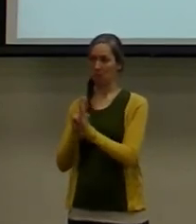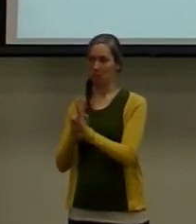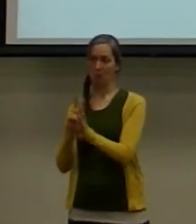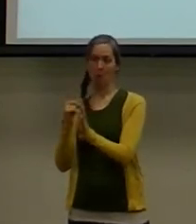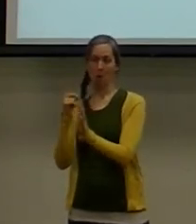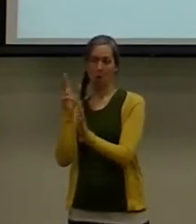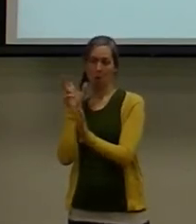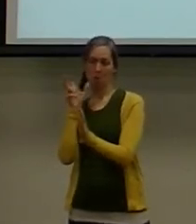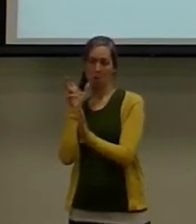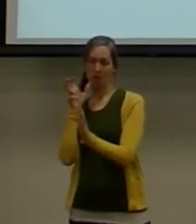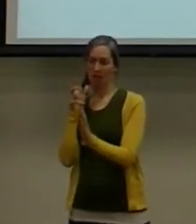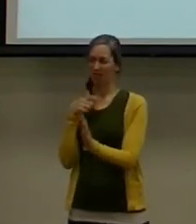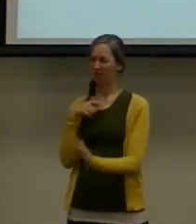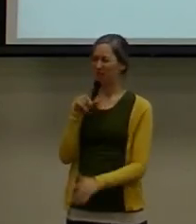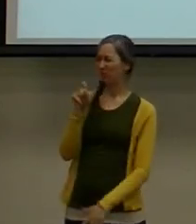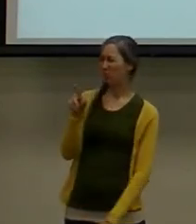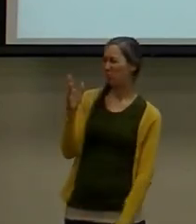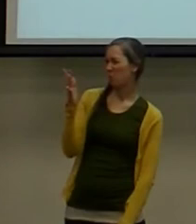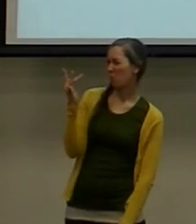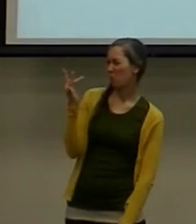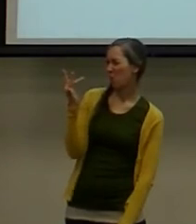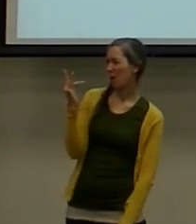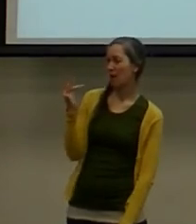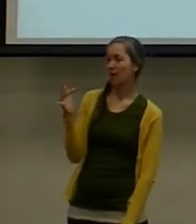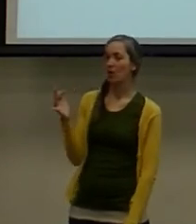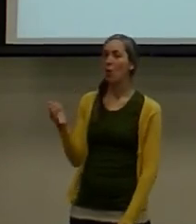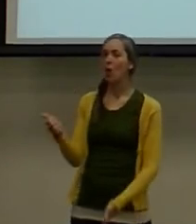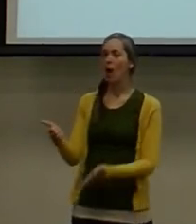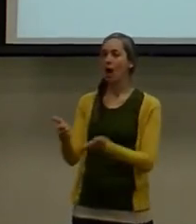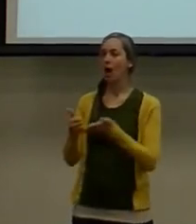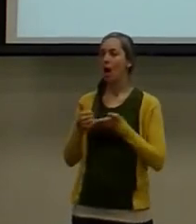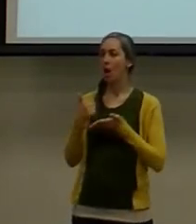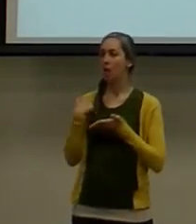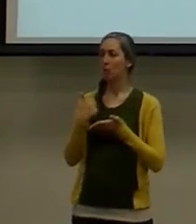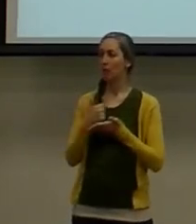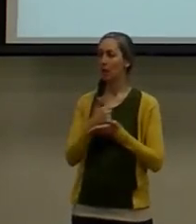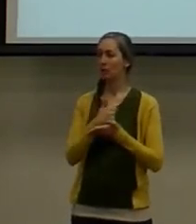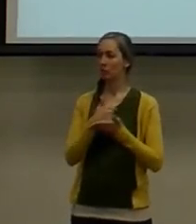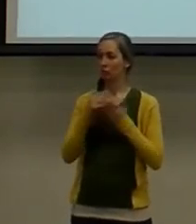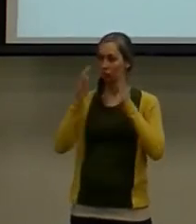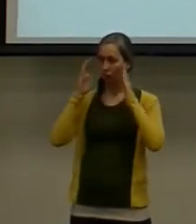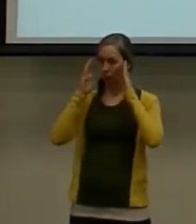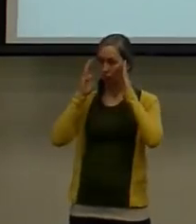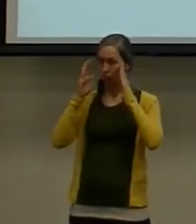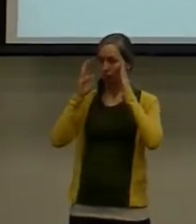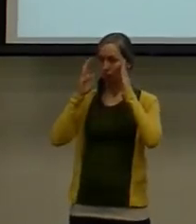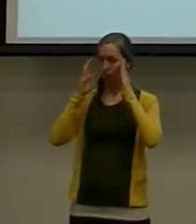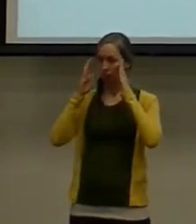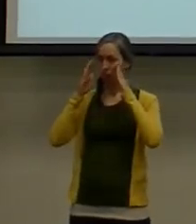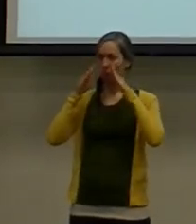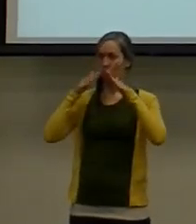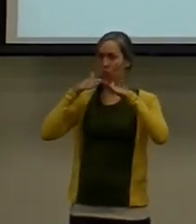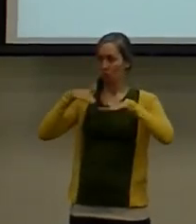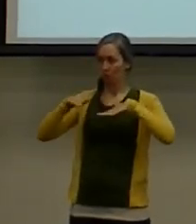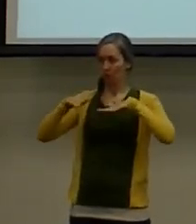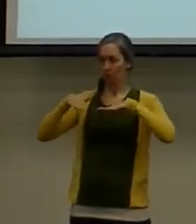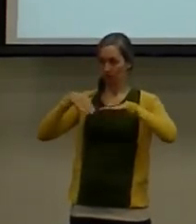And I ask why. They said, this will help us concentrate on walking.